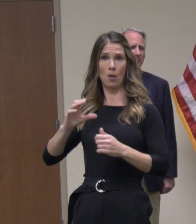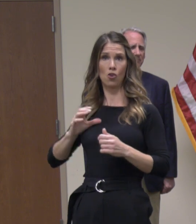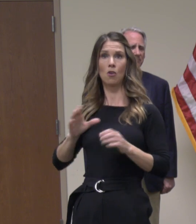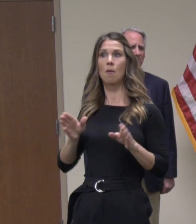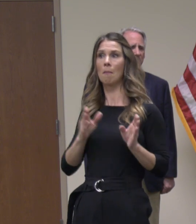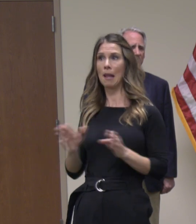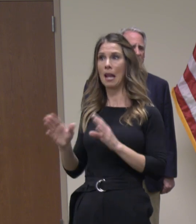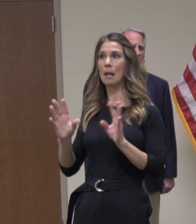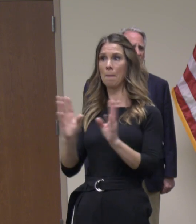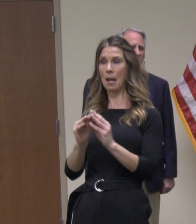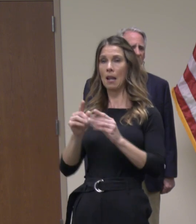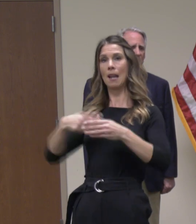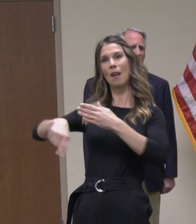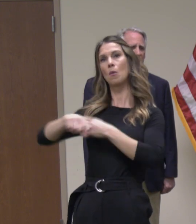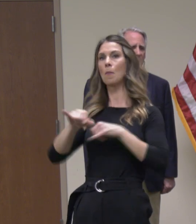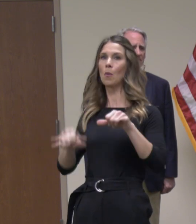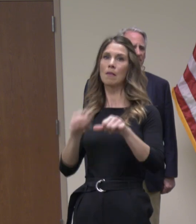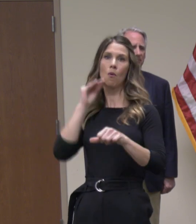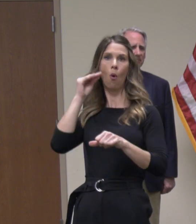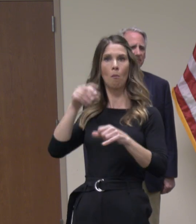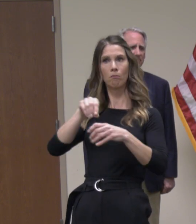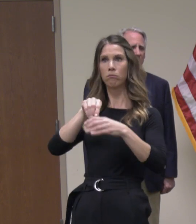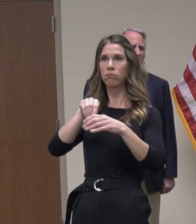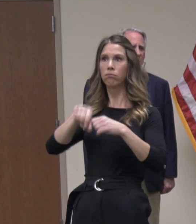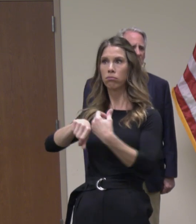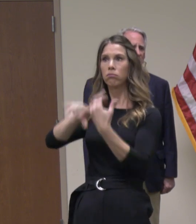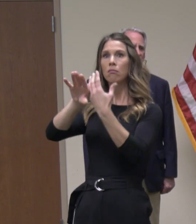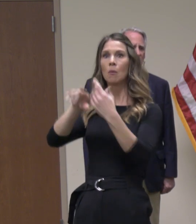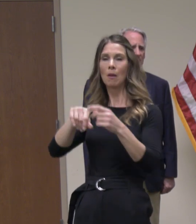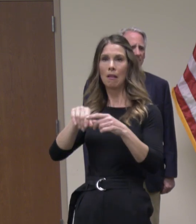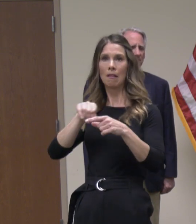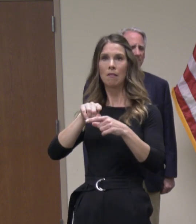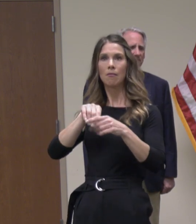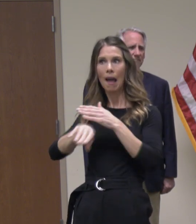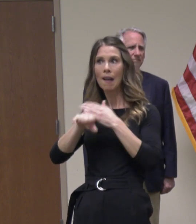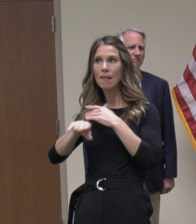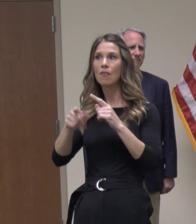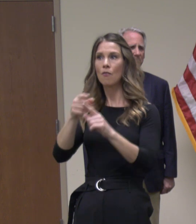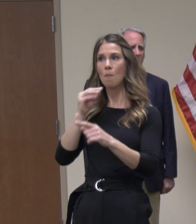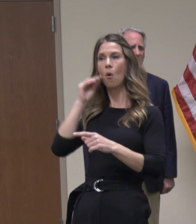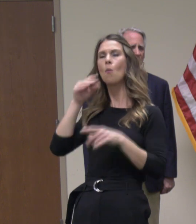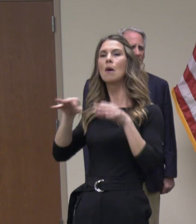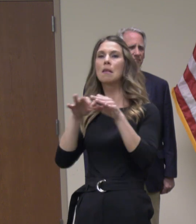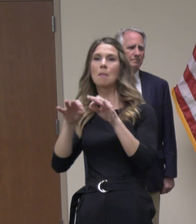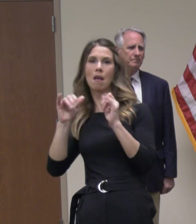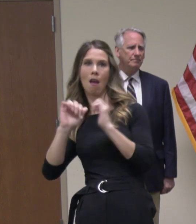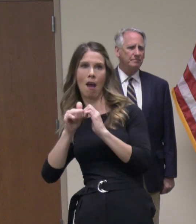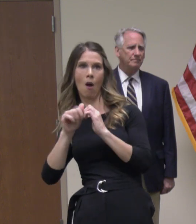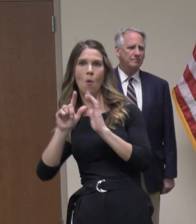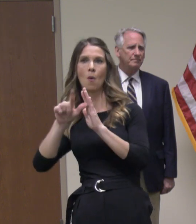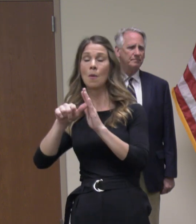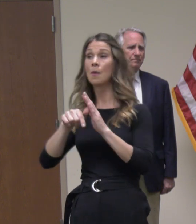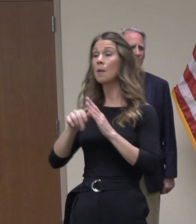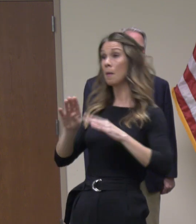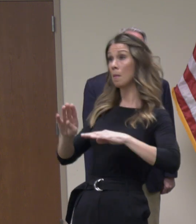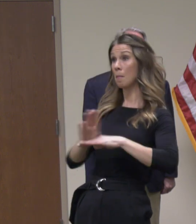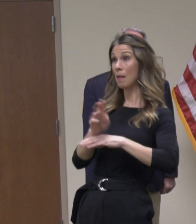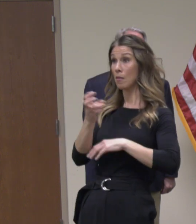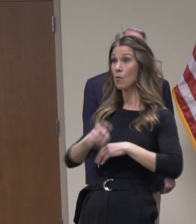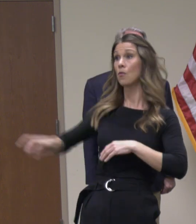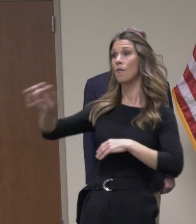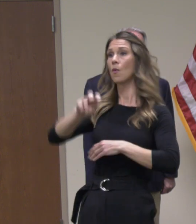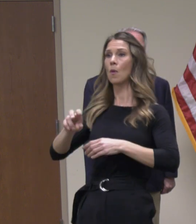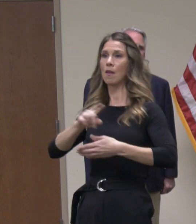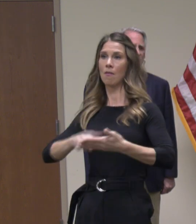provide information to the community on how to tune in and access that meeting later this week. We have also suspended all business travel until further